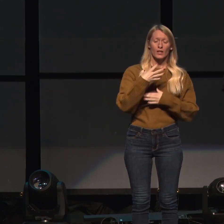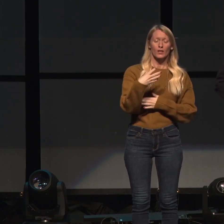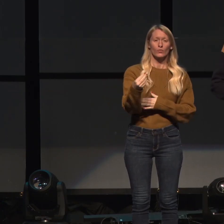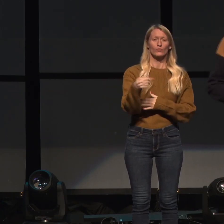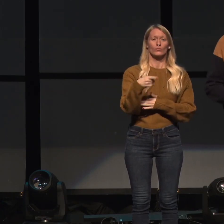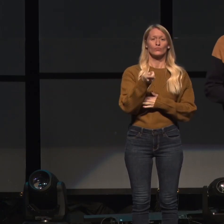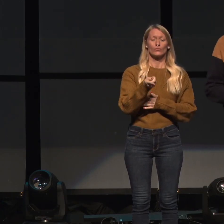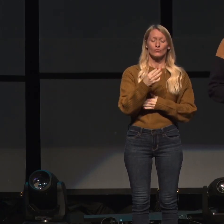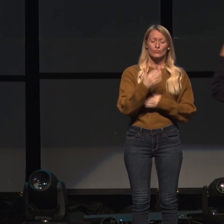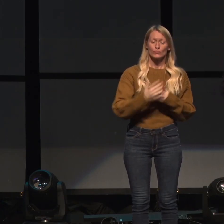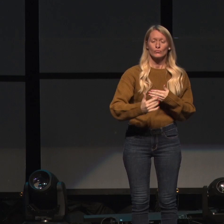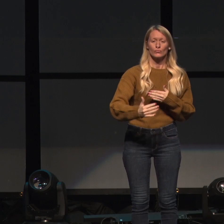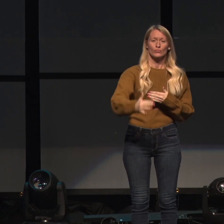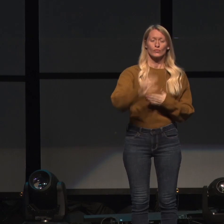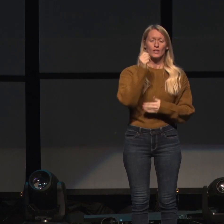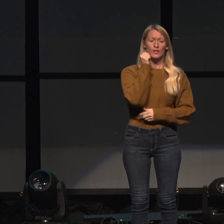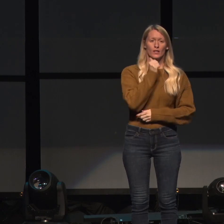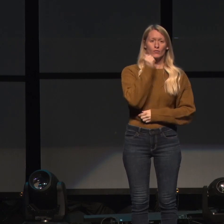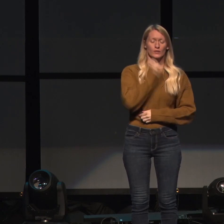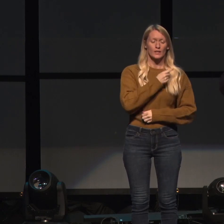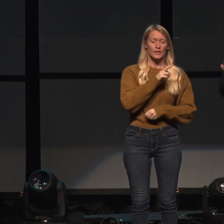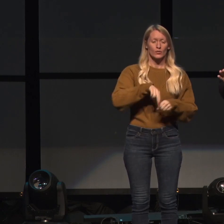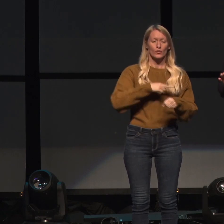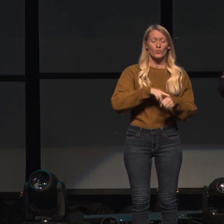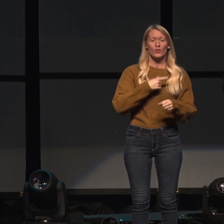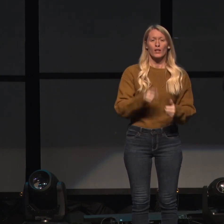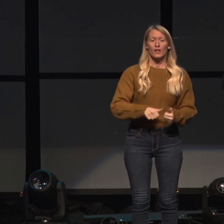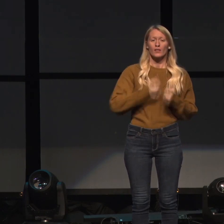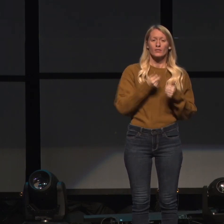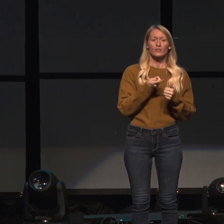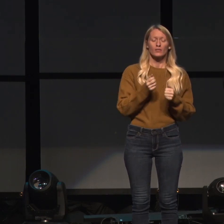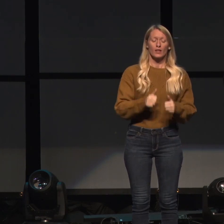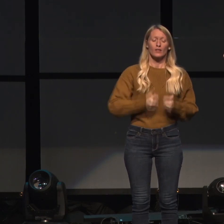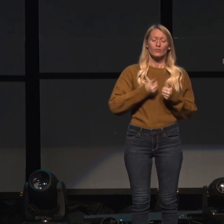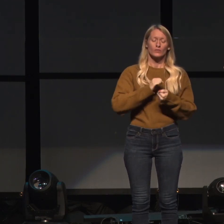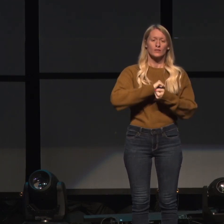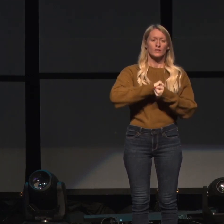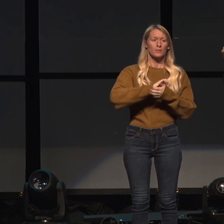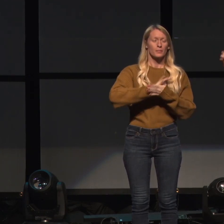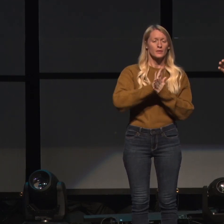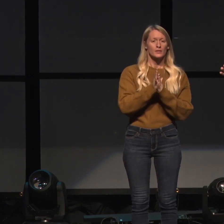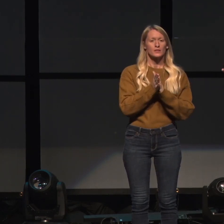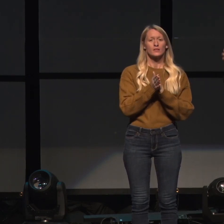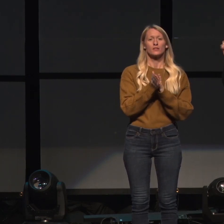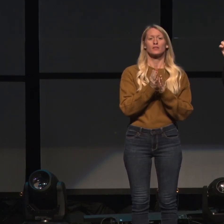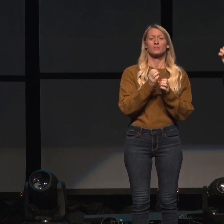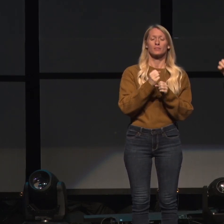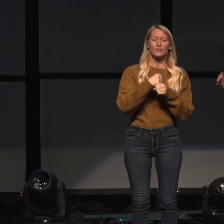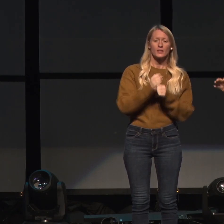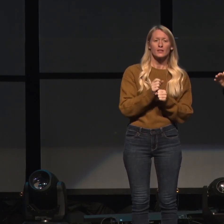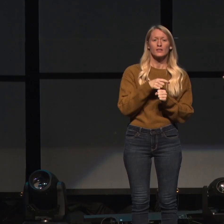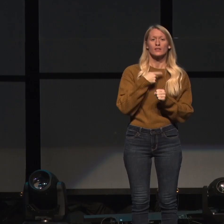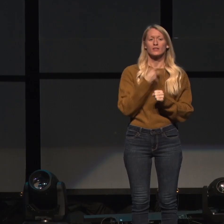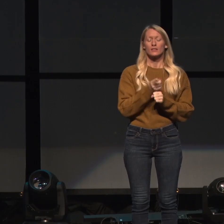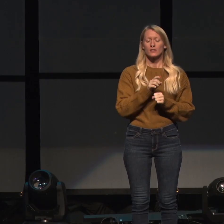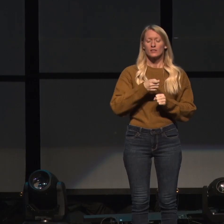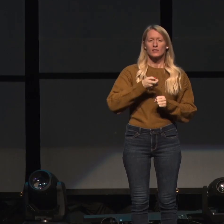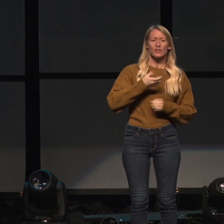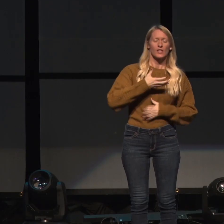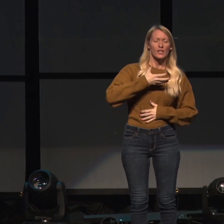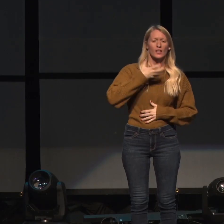as peacemakers, not with hostility, not with anger, but with grace and dignity and beauty and